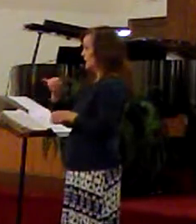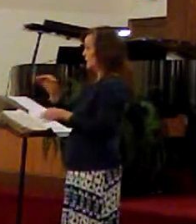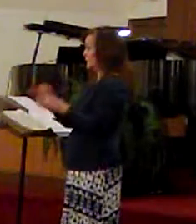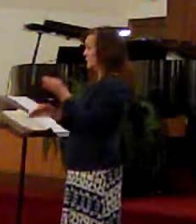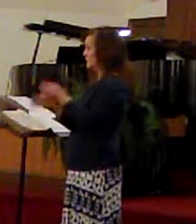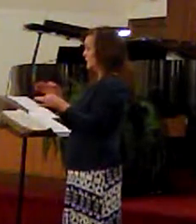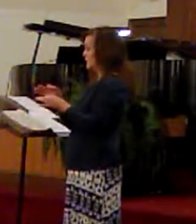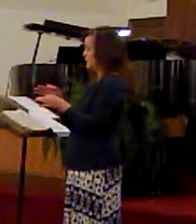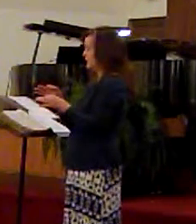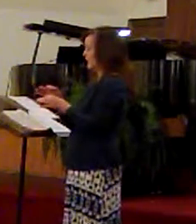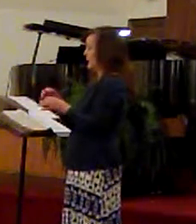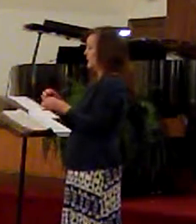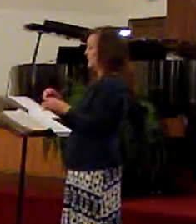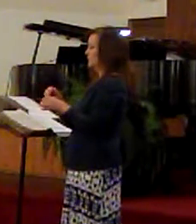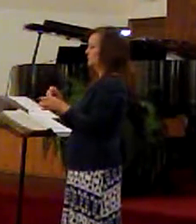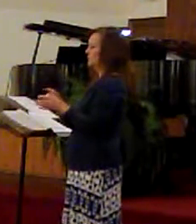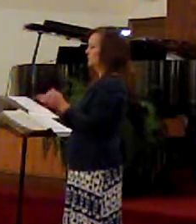the last day."